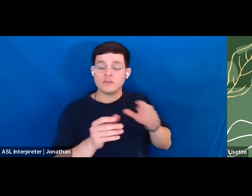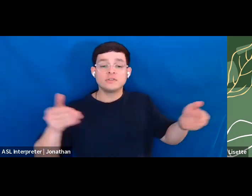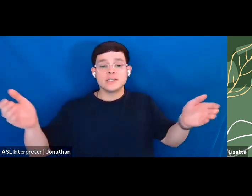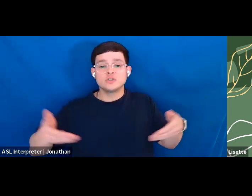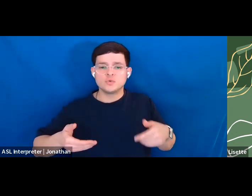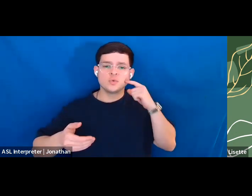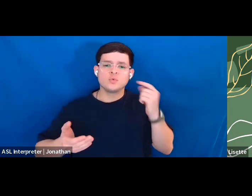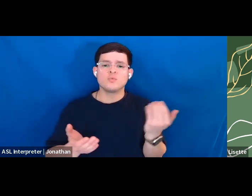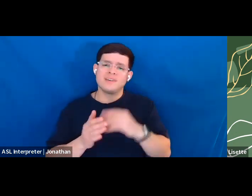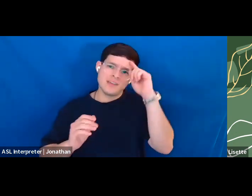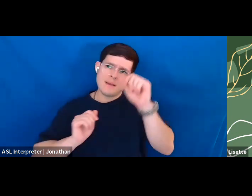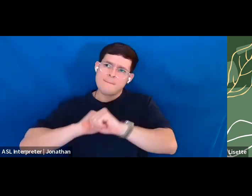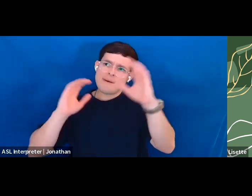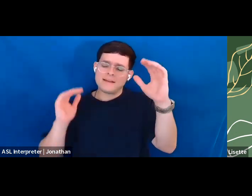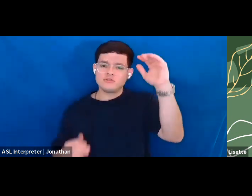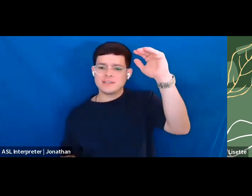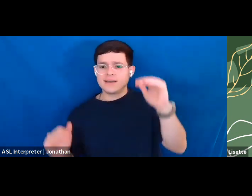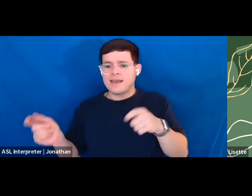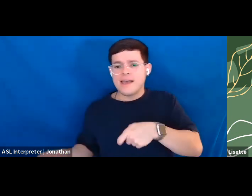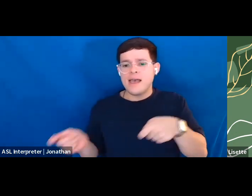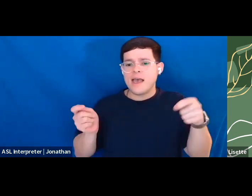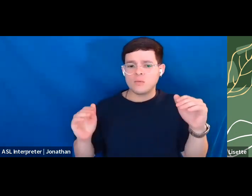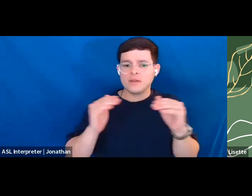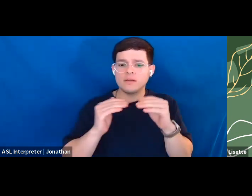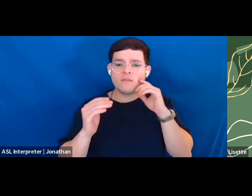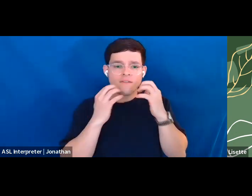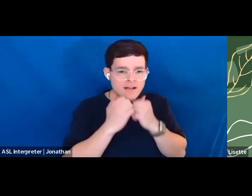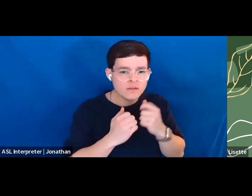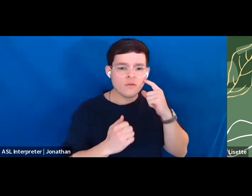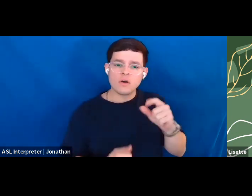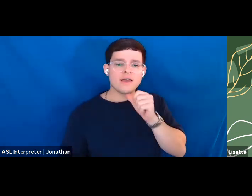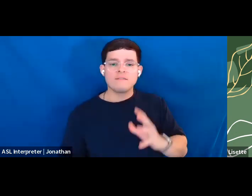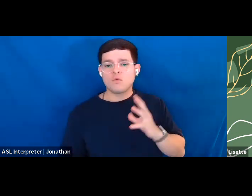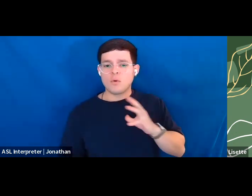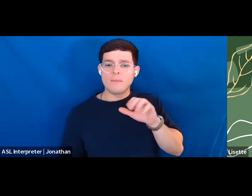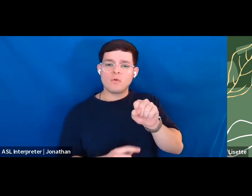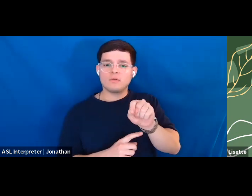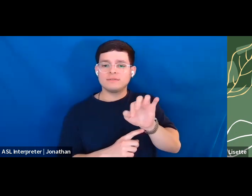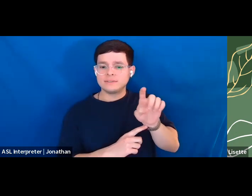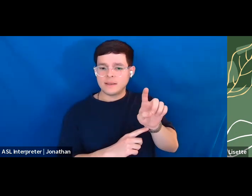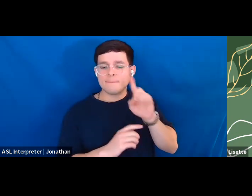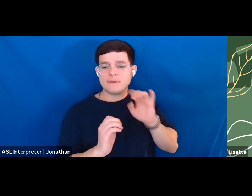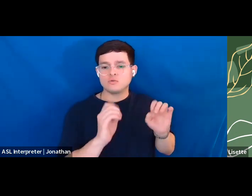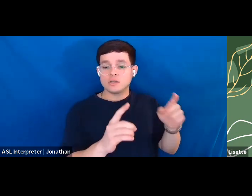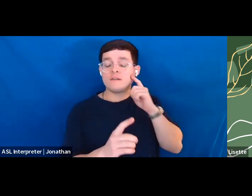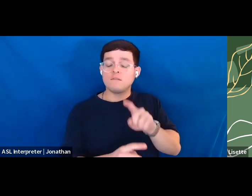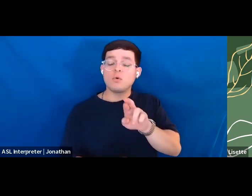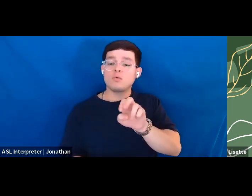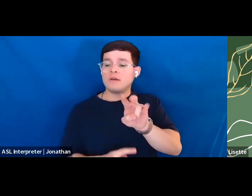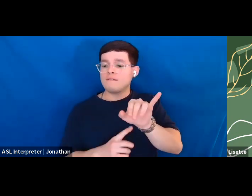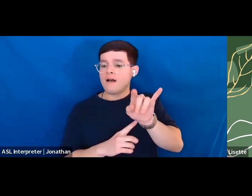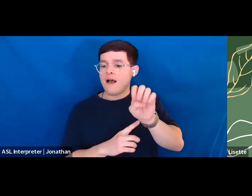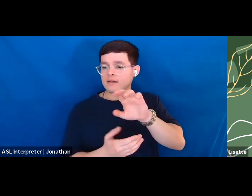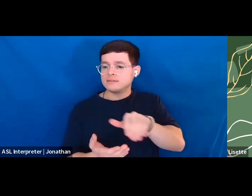Equity and Values in Informal STEM Education, or REVISE Center, which is a